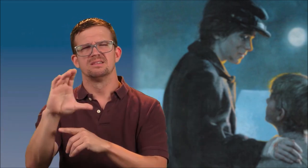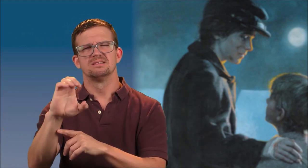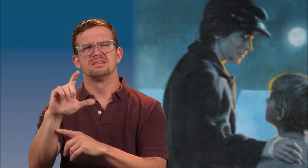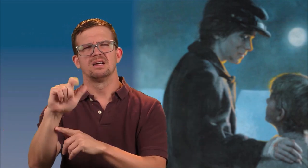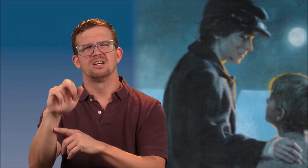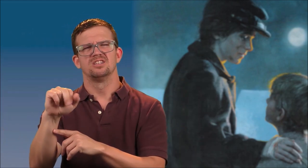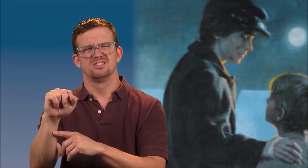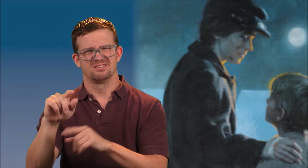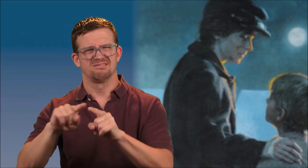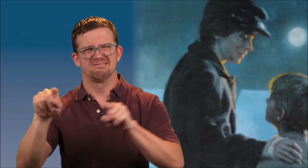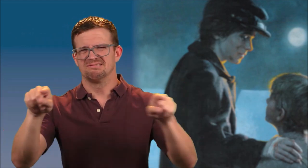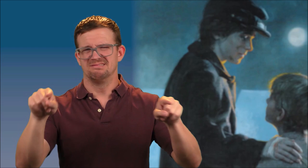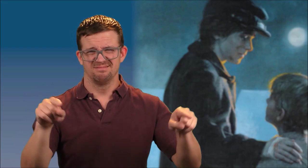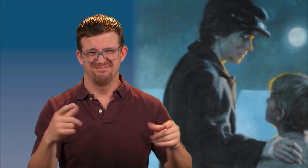Folks are hiding in their cellars.